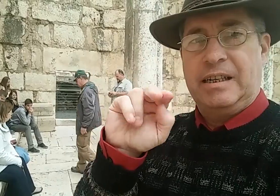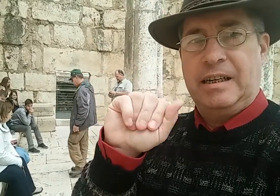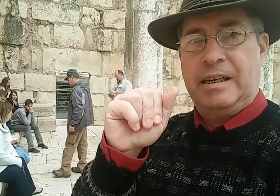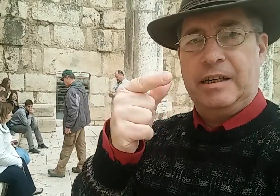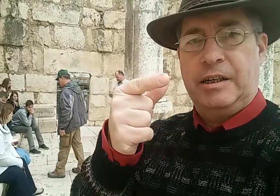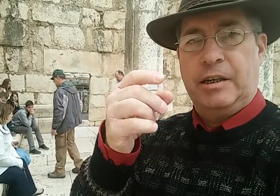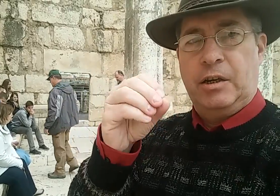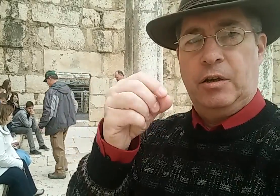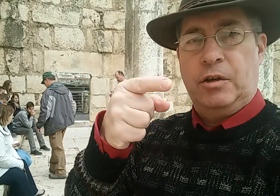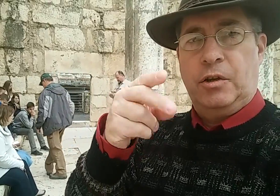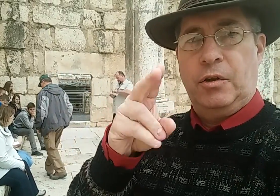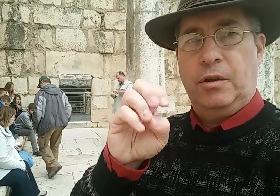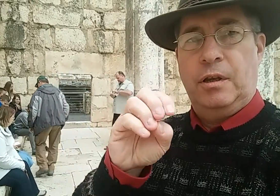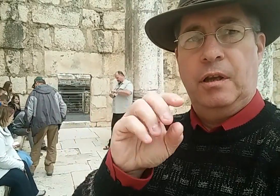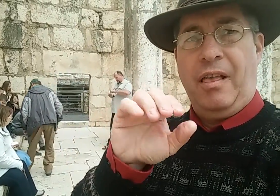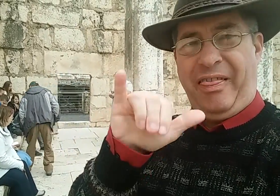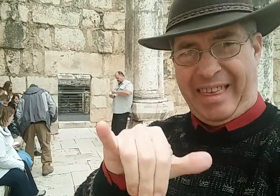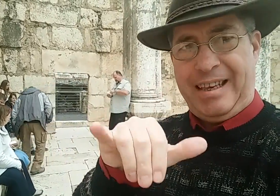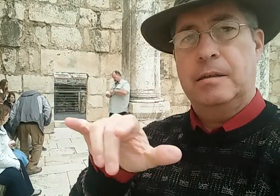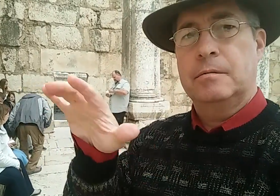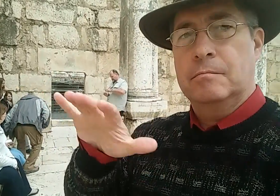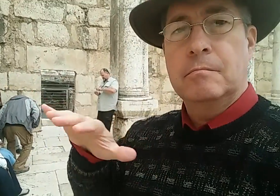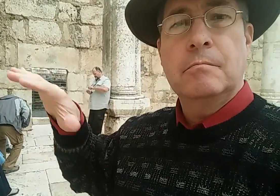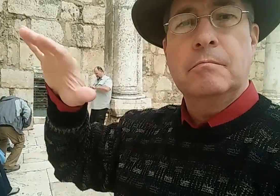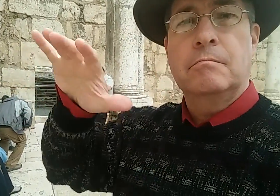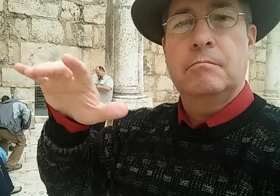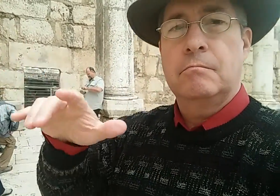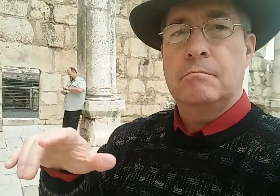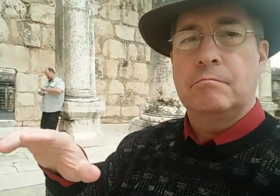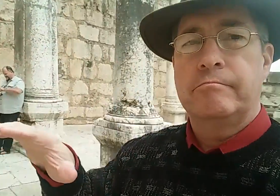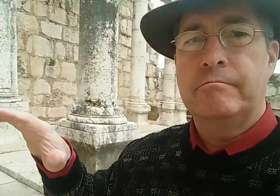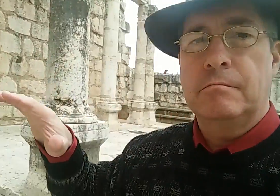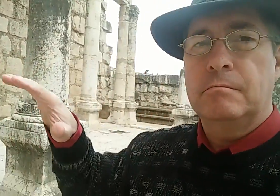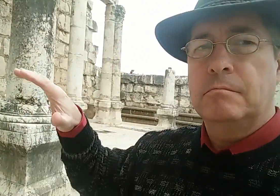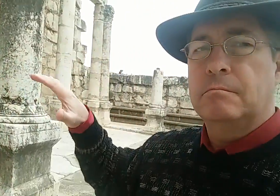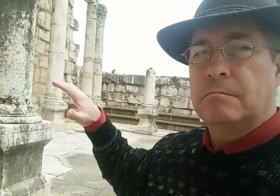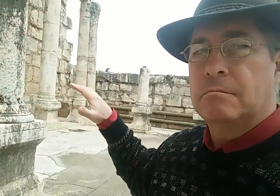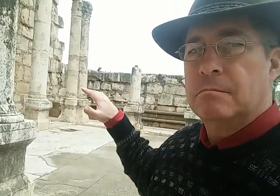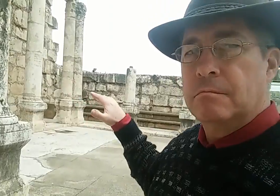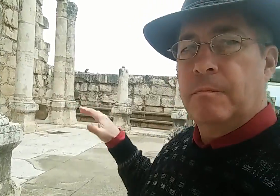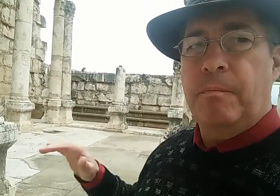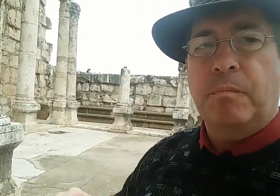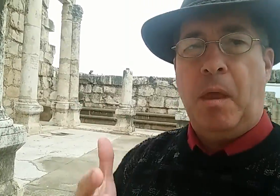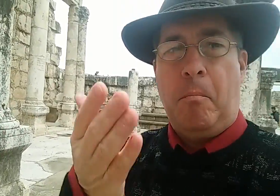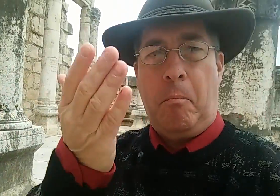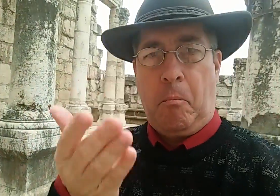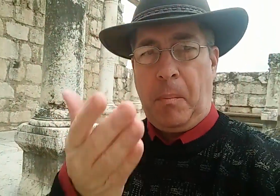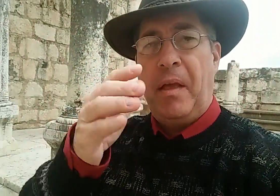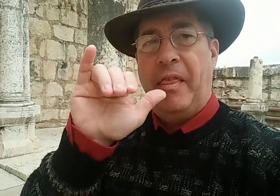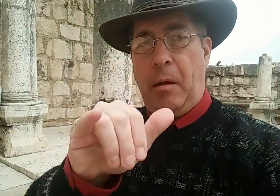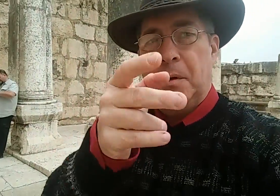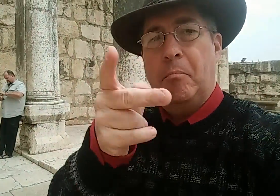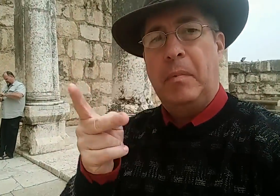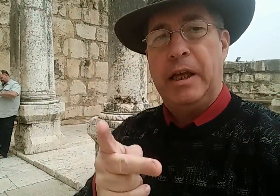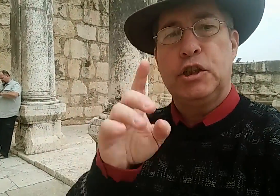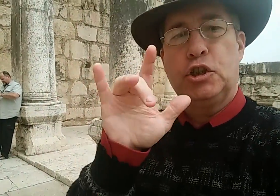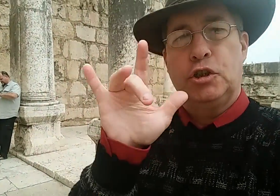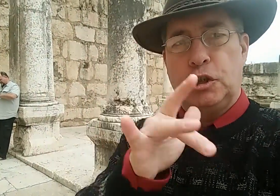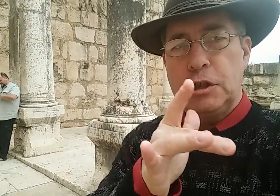So this is a synagogue, could be the synagogue of Jesus. This could have